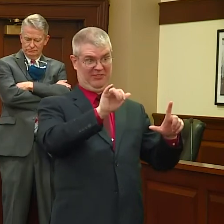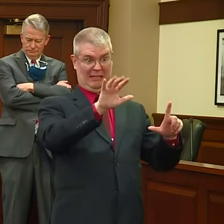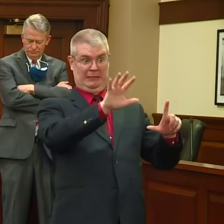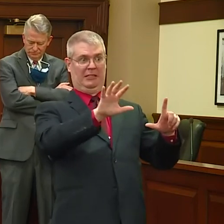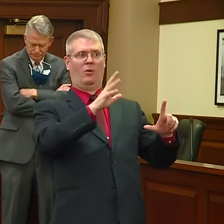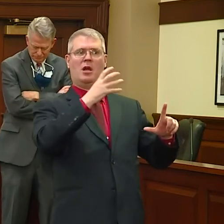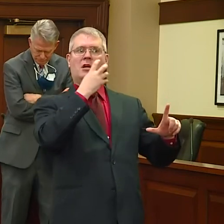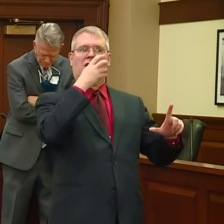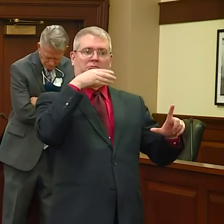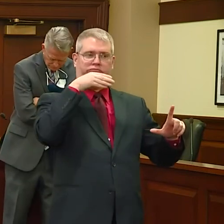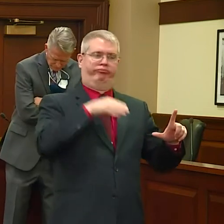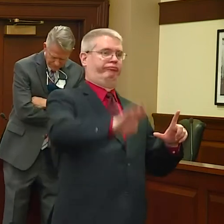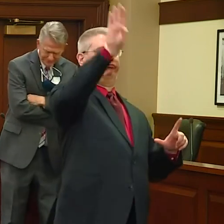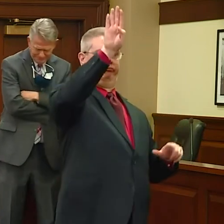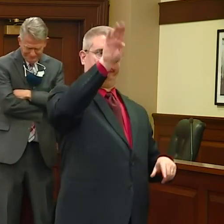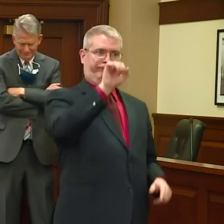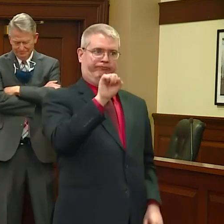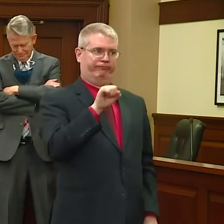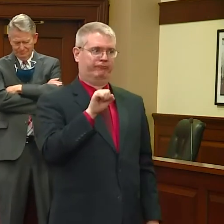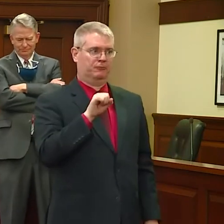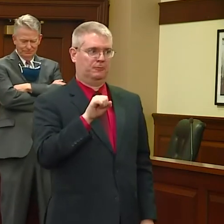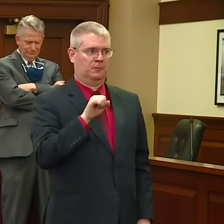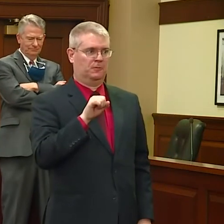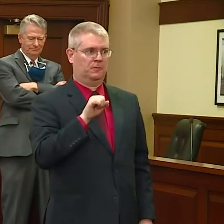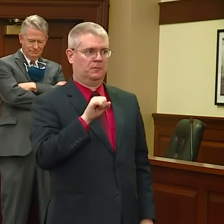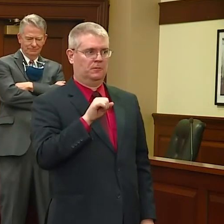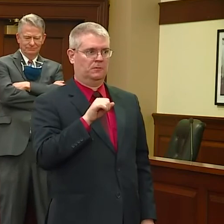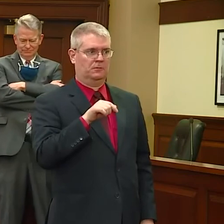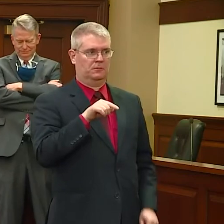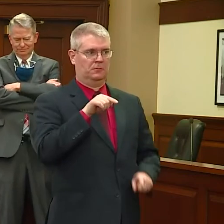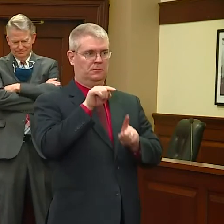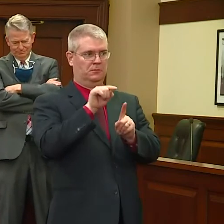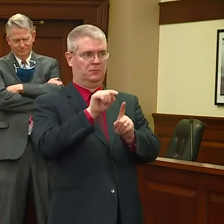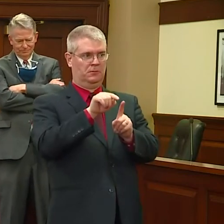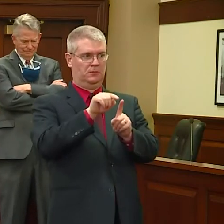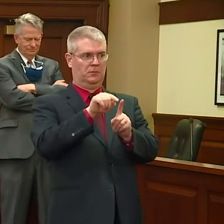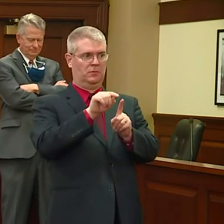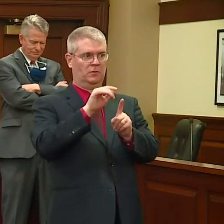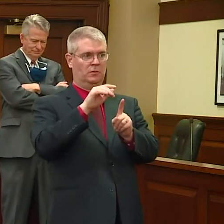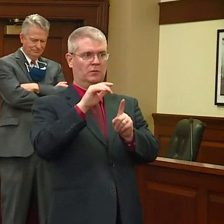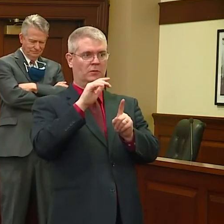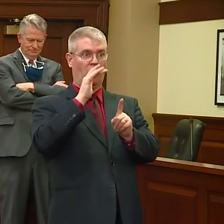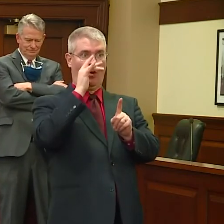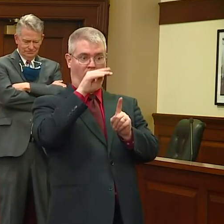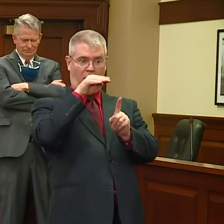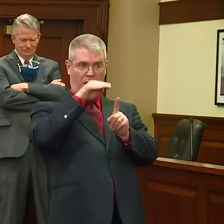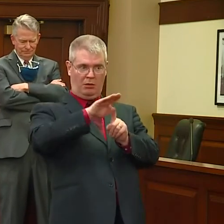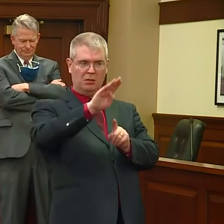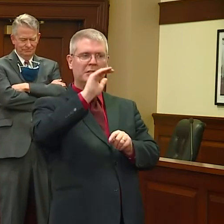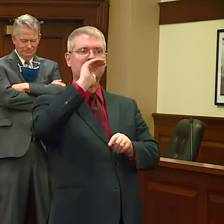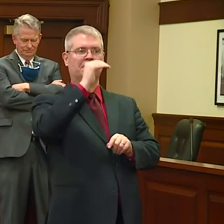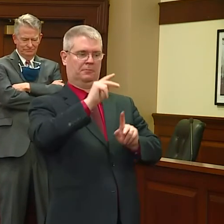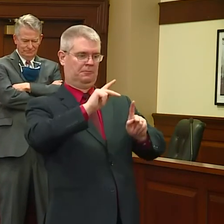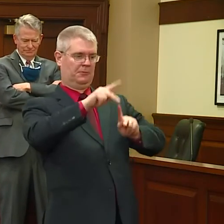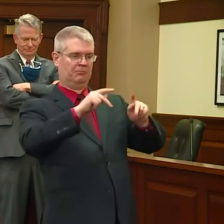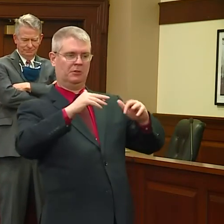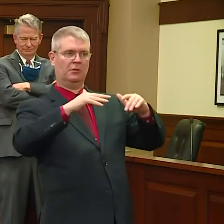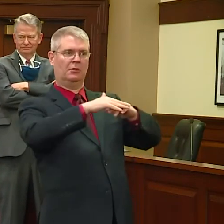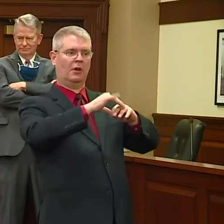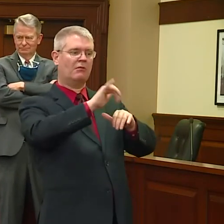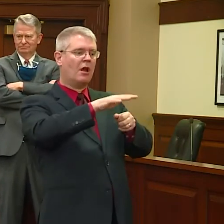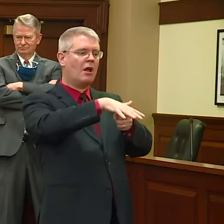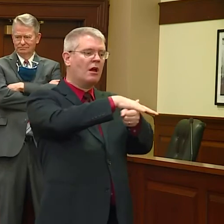of this virus and how it's behaving. It is brand new. We are trying to do what we can to reduce rates of the virus. I don't mean